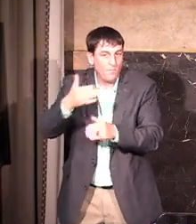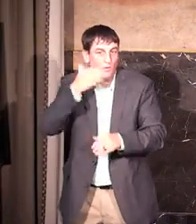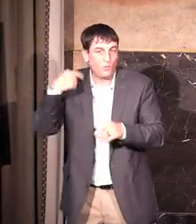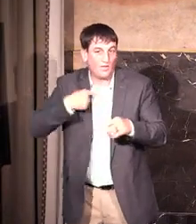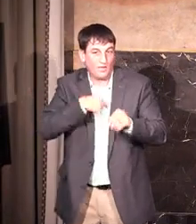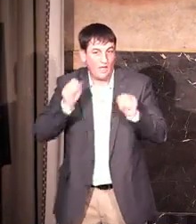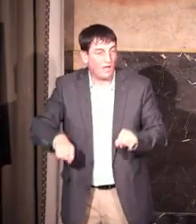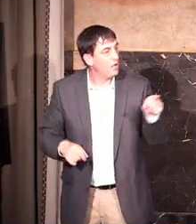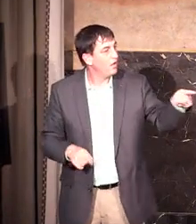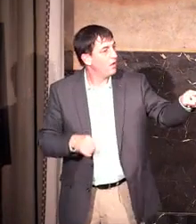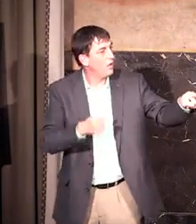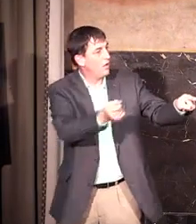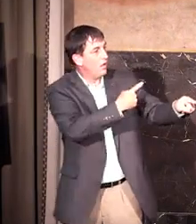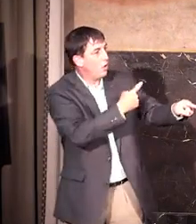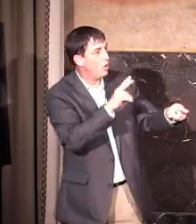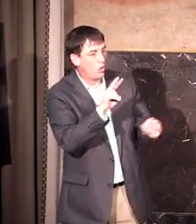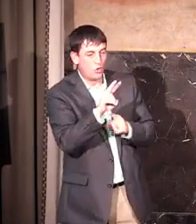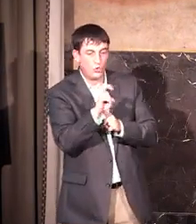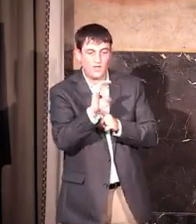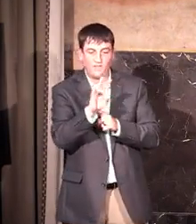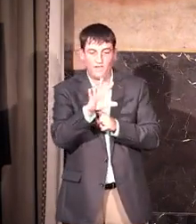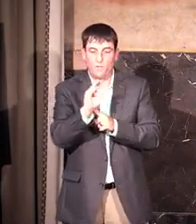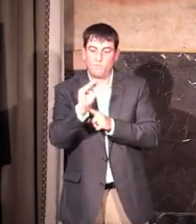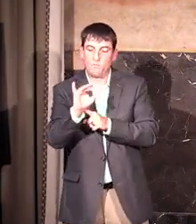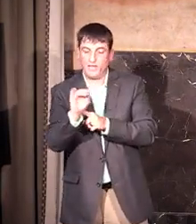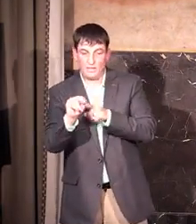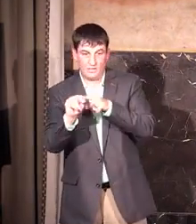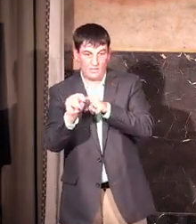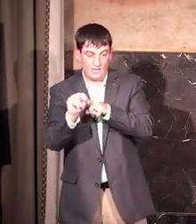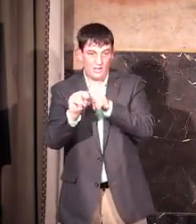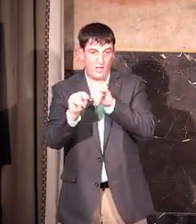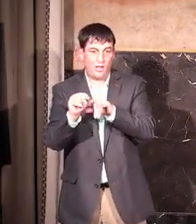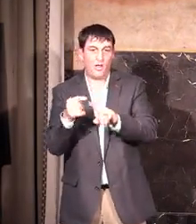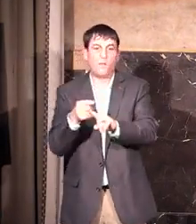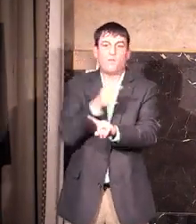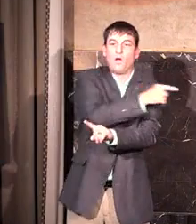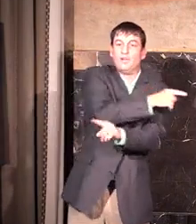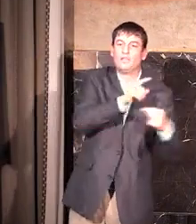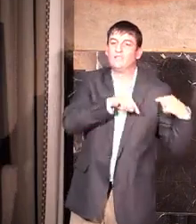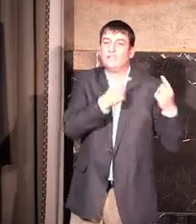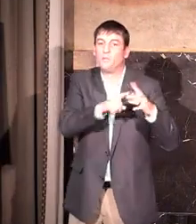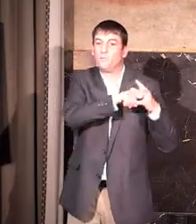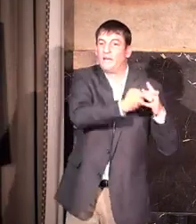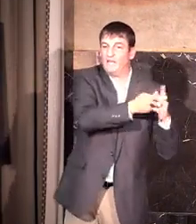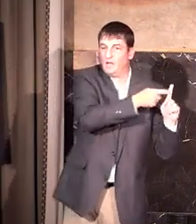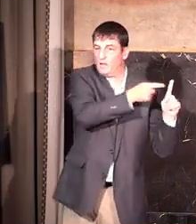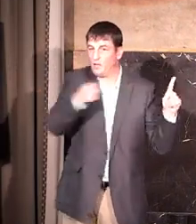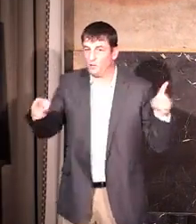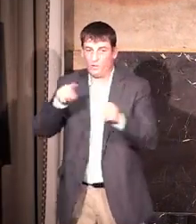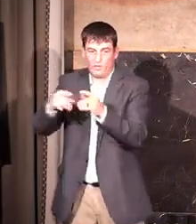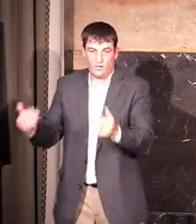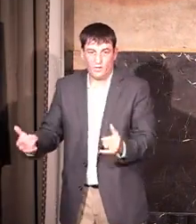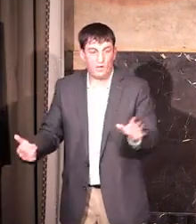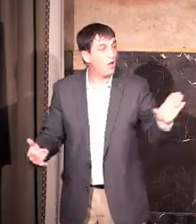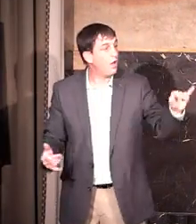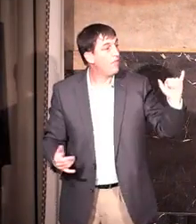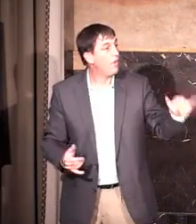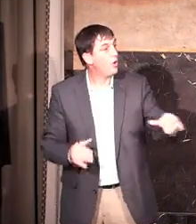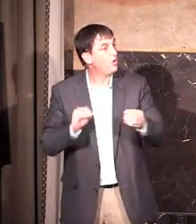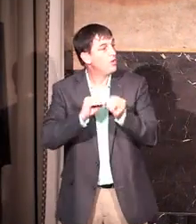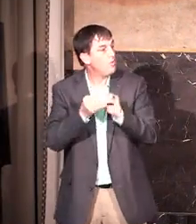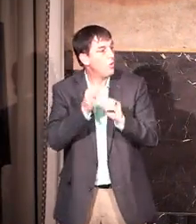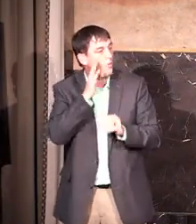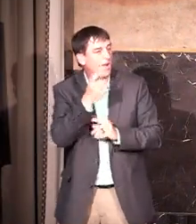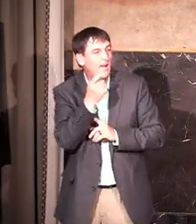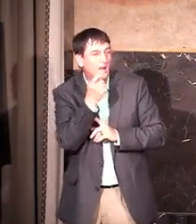275 goes back, 275 million roughly goes back to the start of this? Yes. Okay, that's what Yes. you. And look, those numbers are going to be